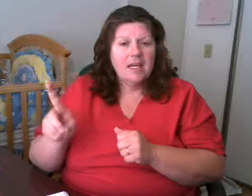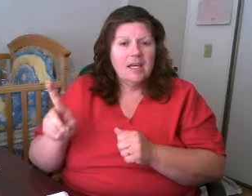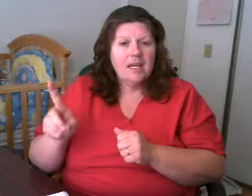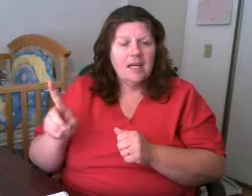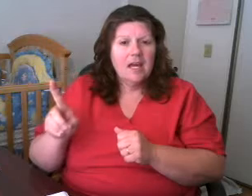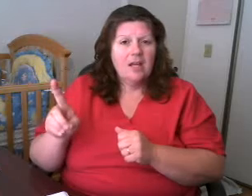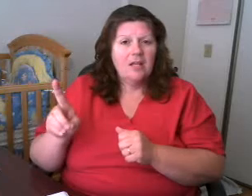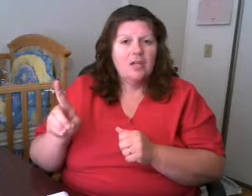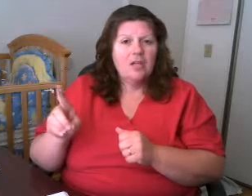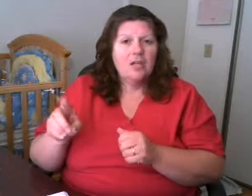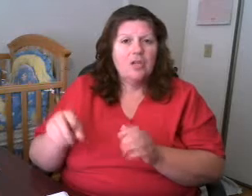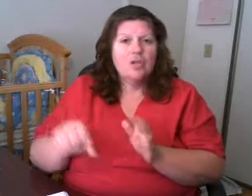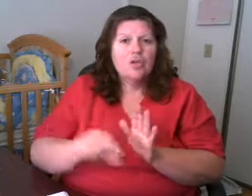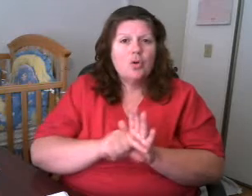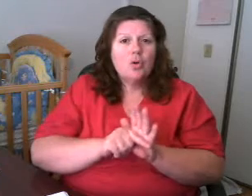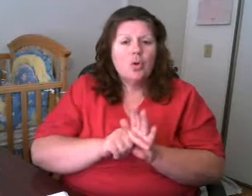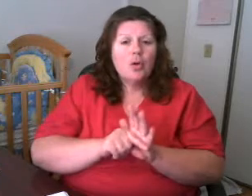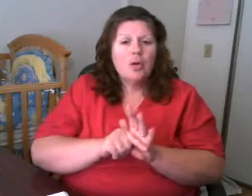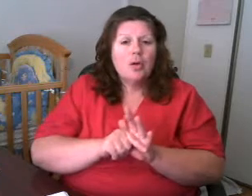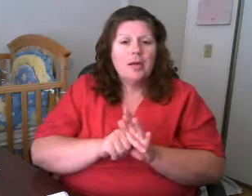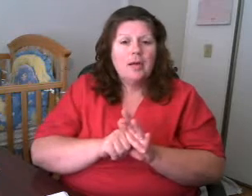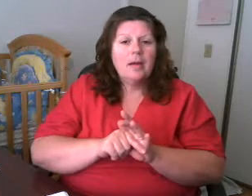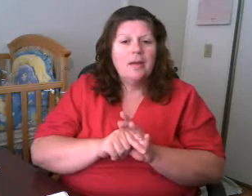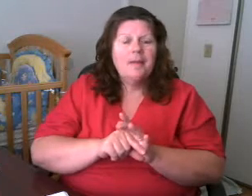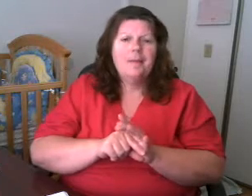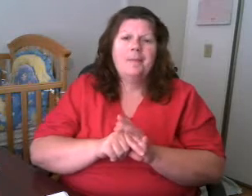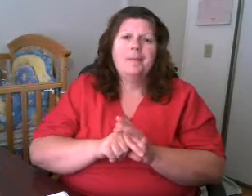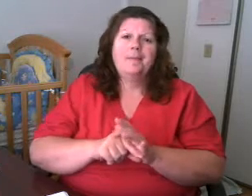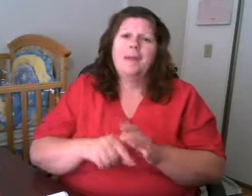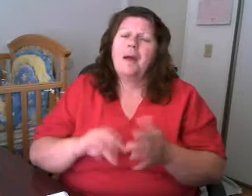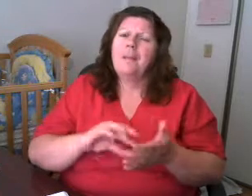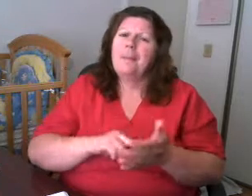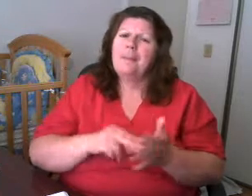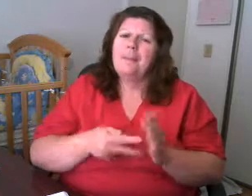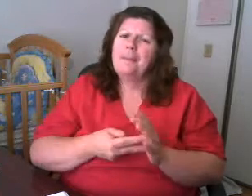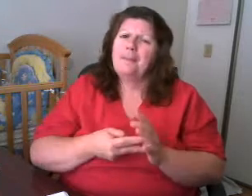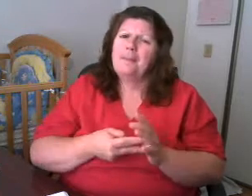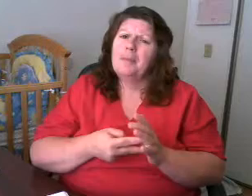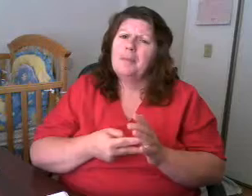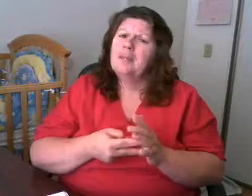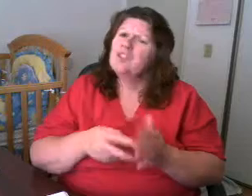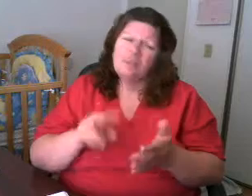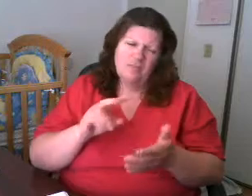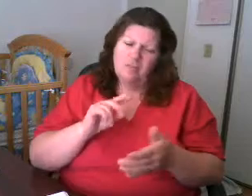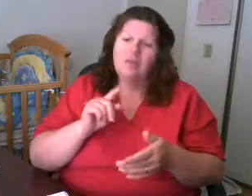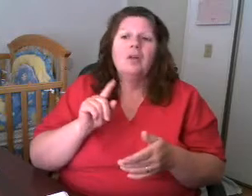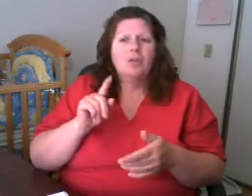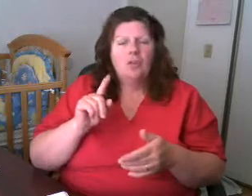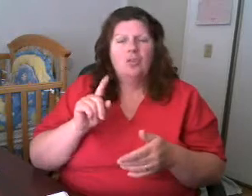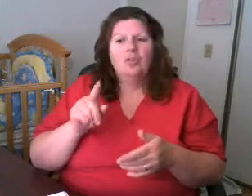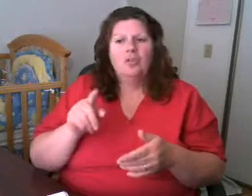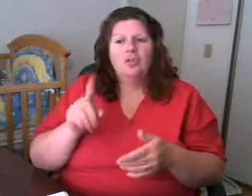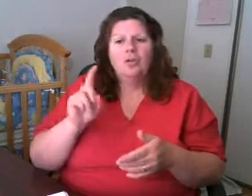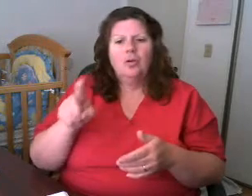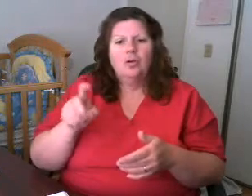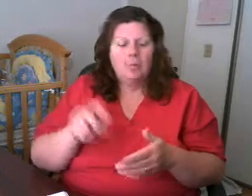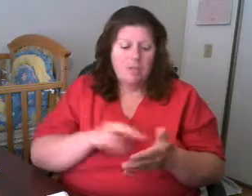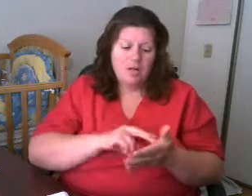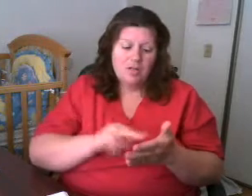tells you what the scaled score means. It may be available to you and it may not. You'll have to read and find out. But